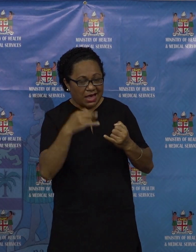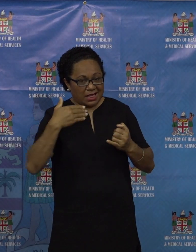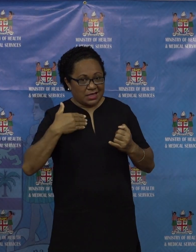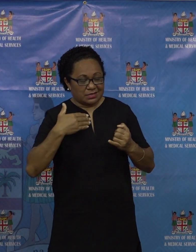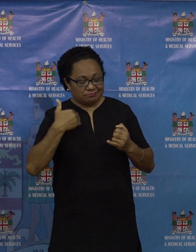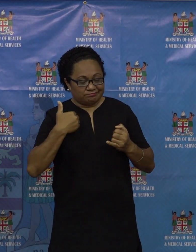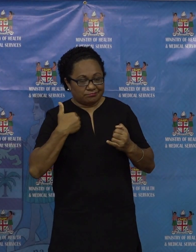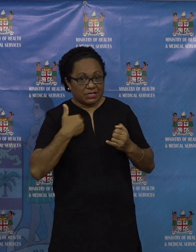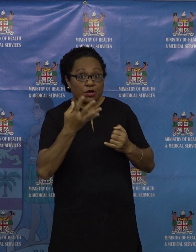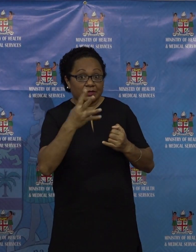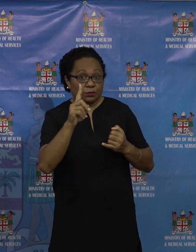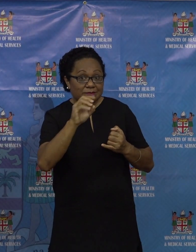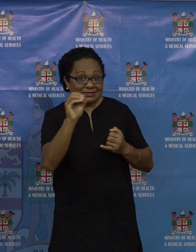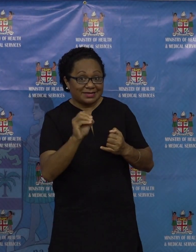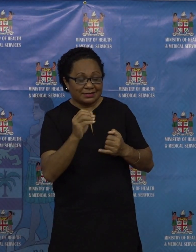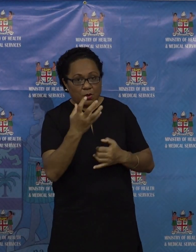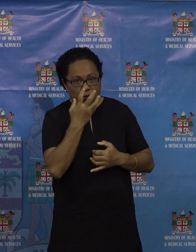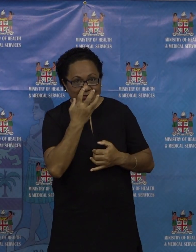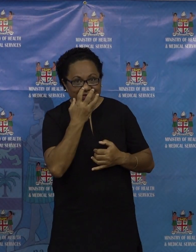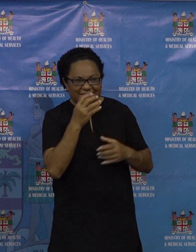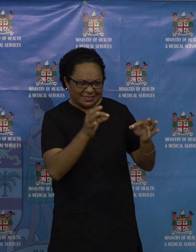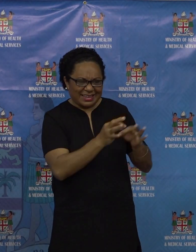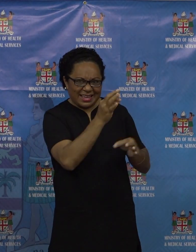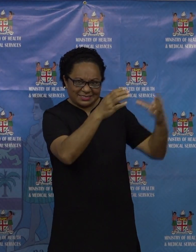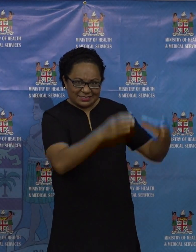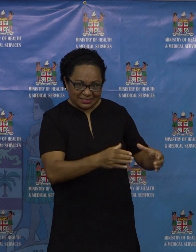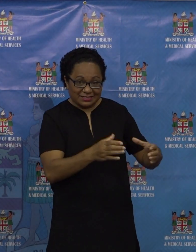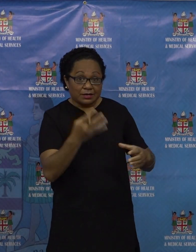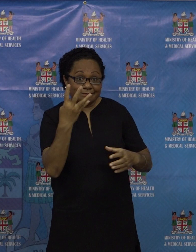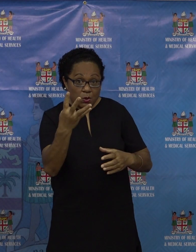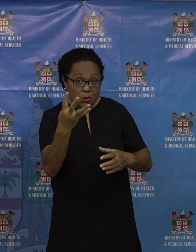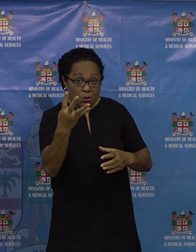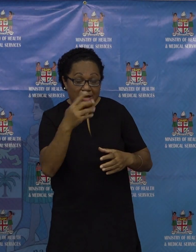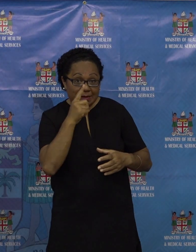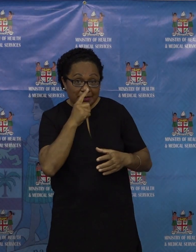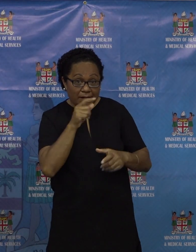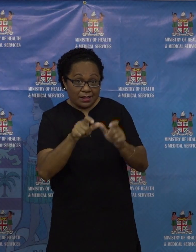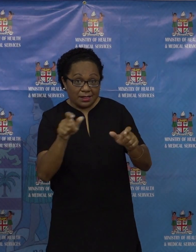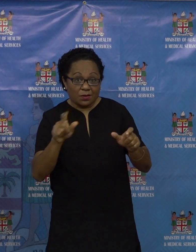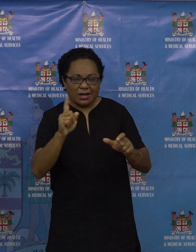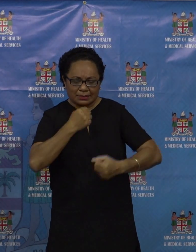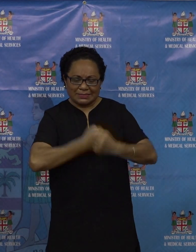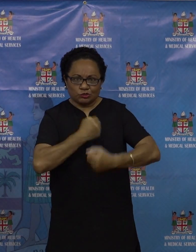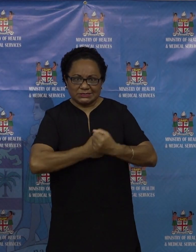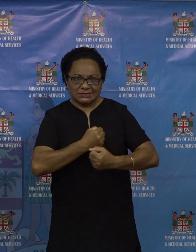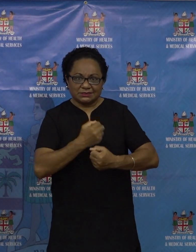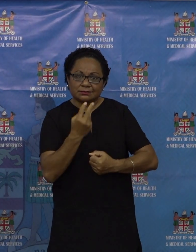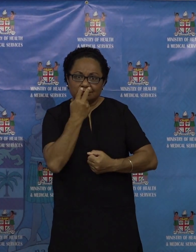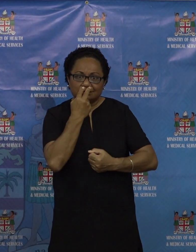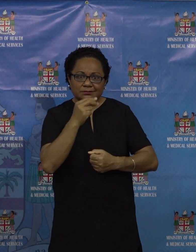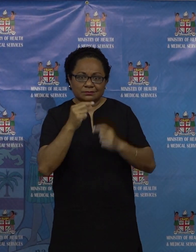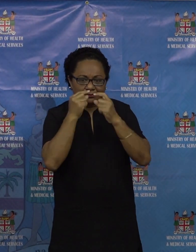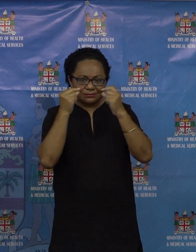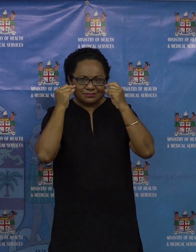41% on oxygen, and 4 patients are currently ventilated. We